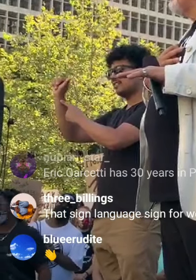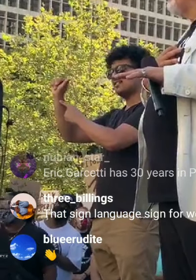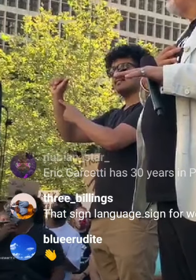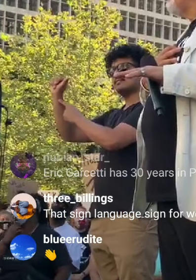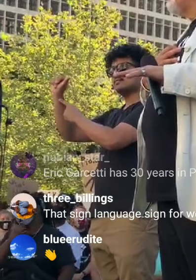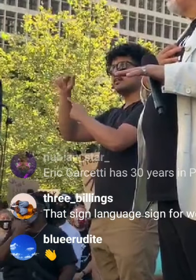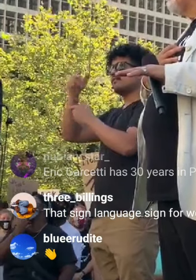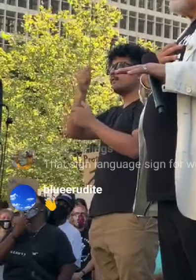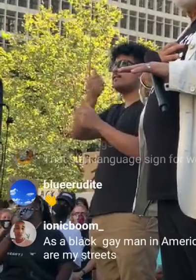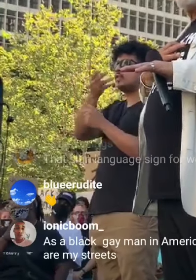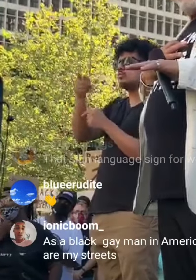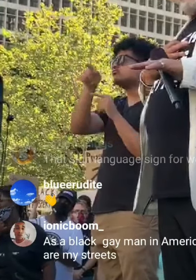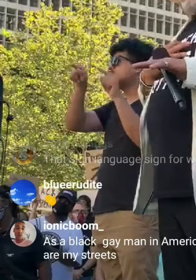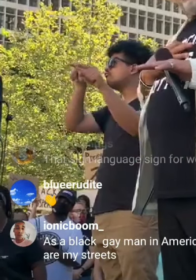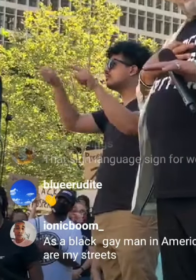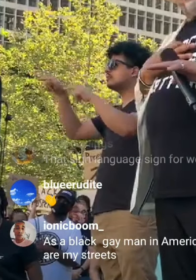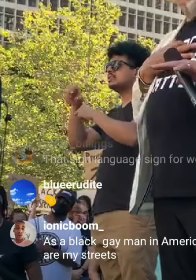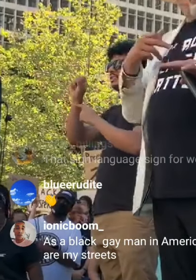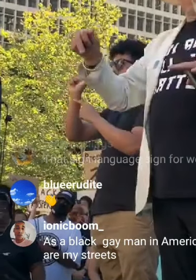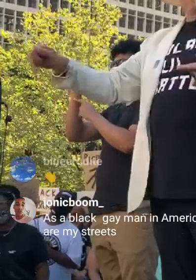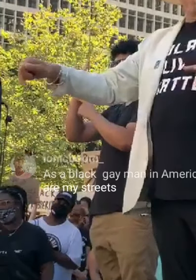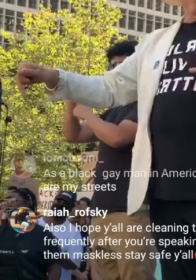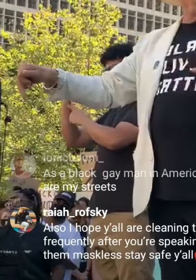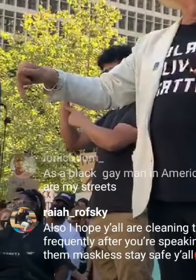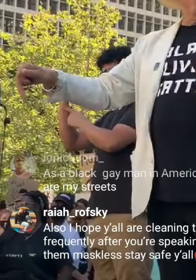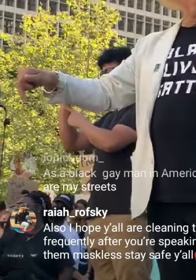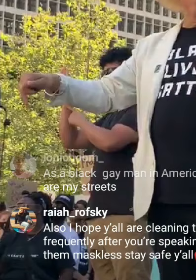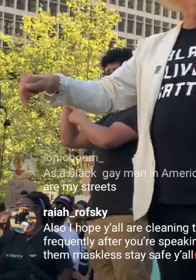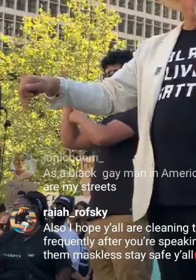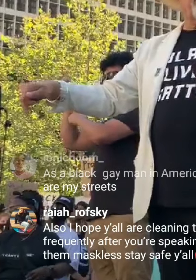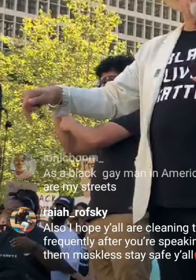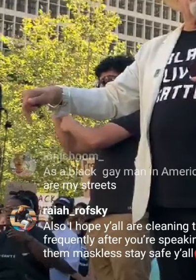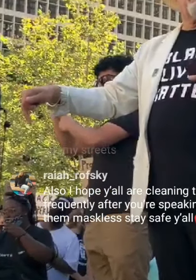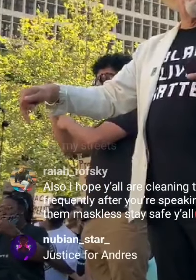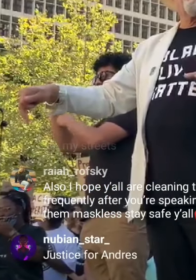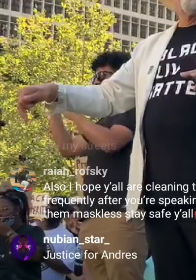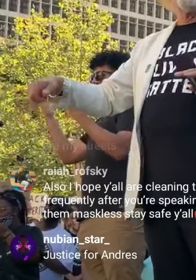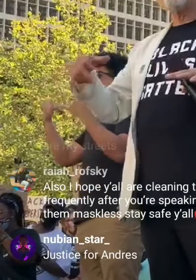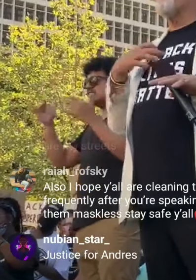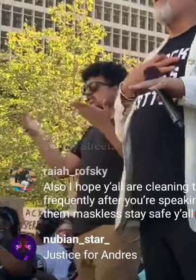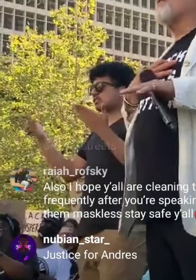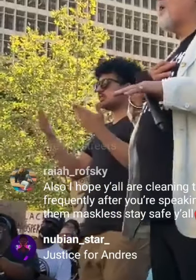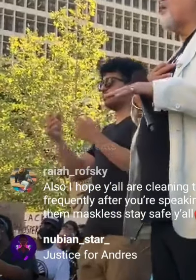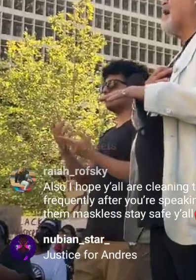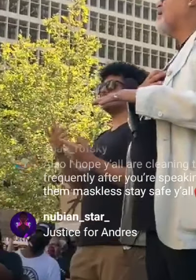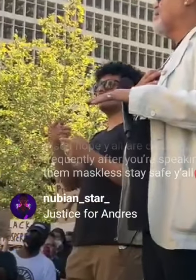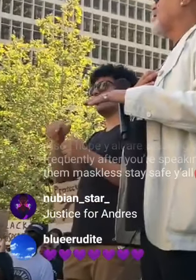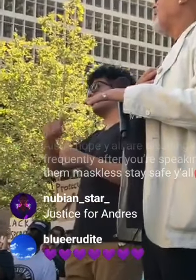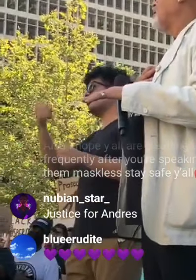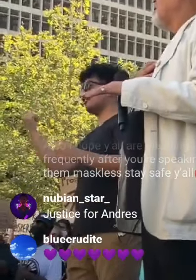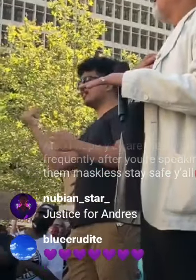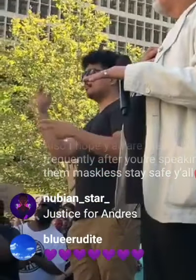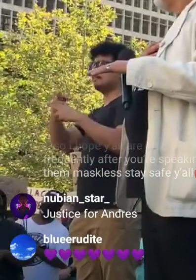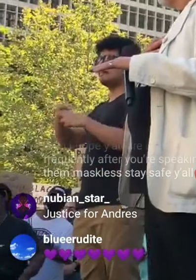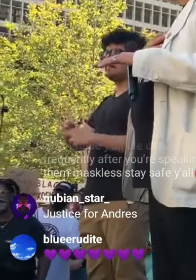out Sandra Bland, but we got Sandra Bland right here in LA. Right. Some of you have called